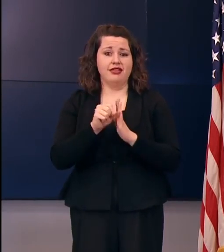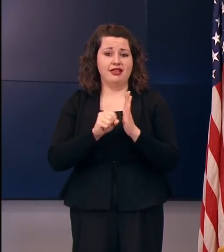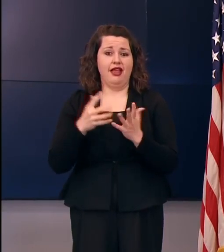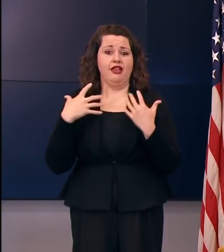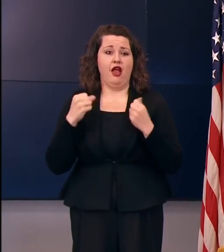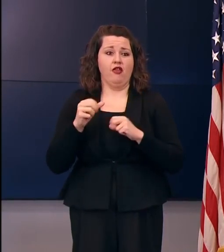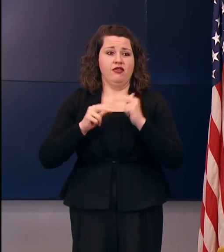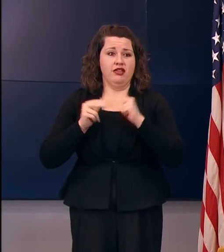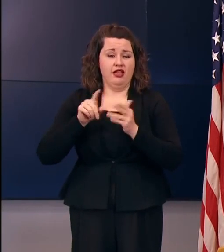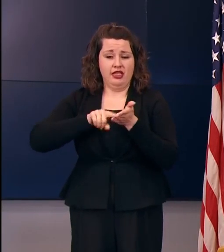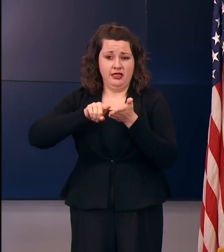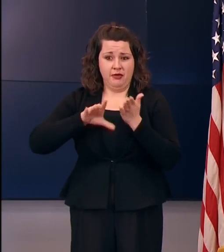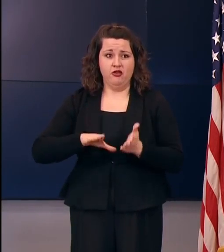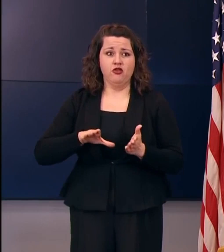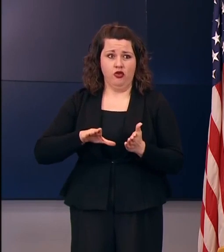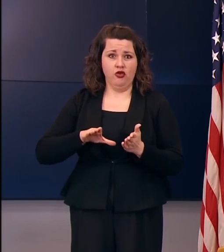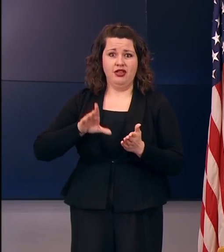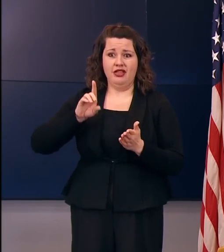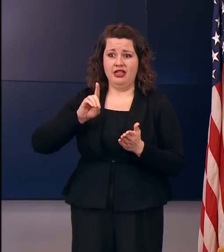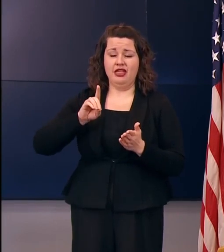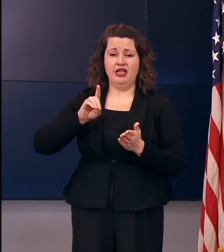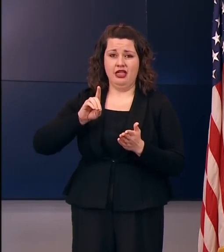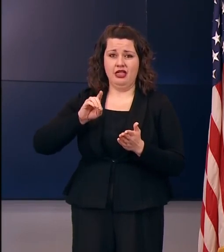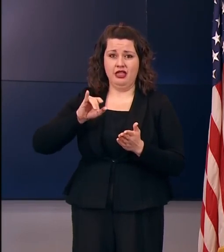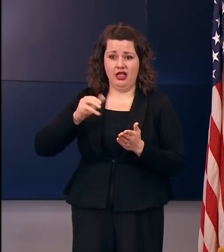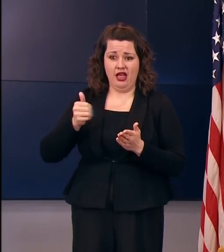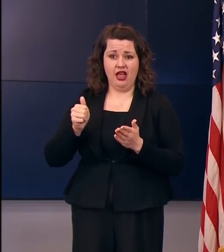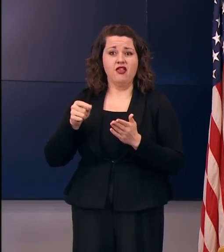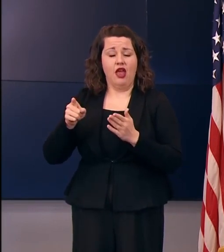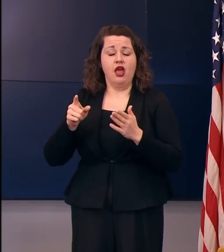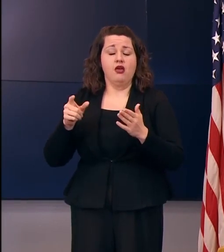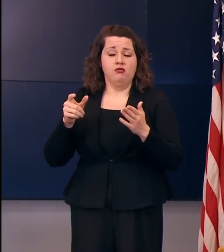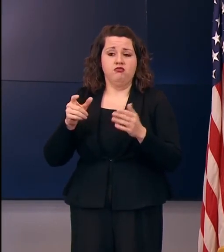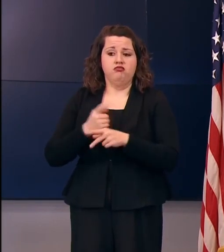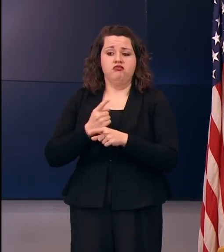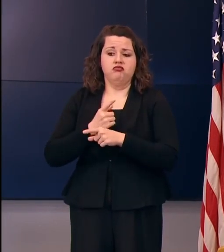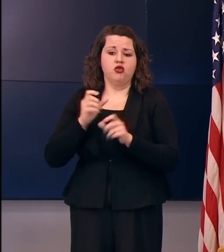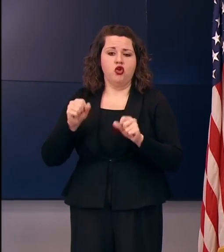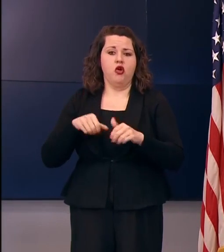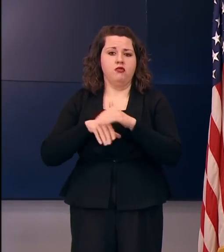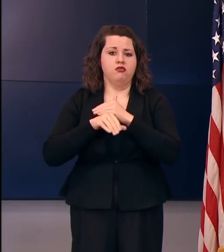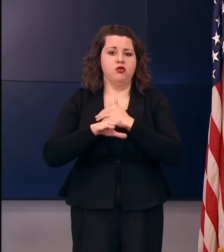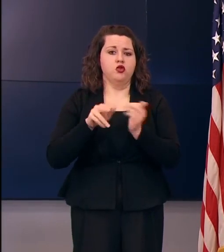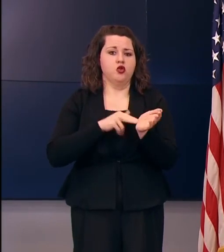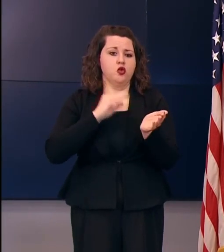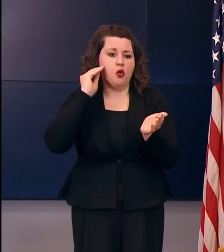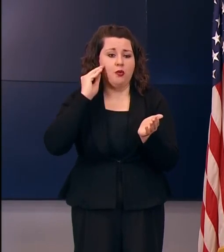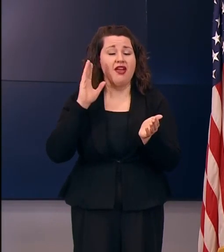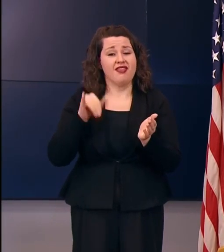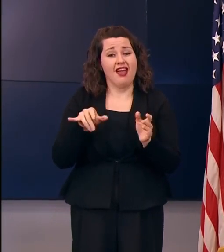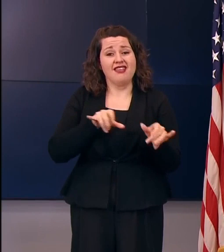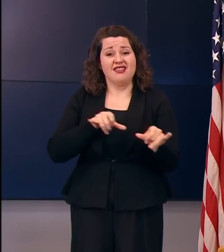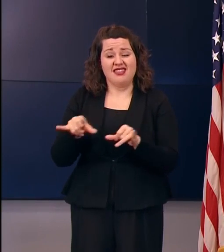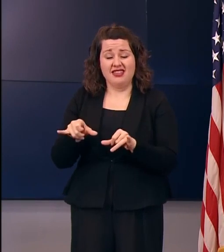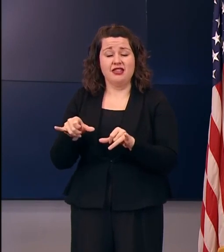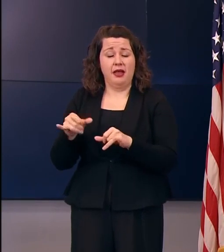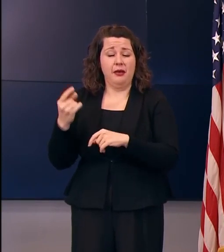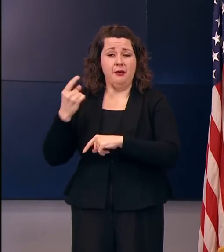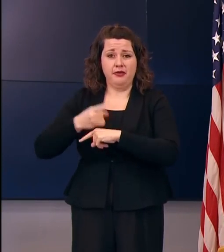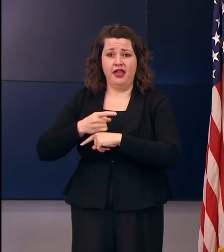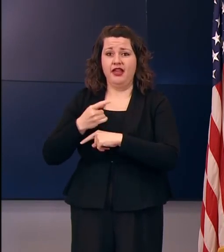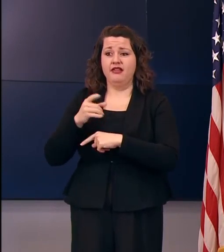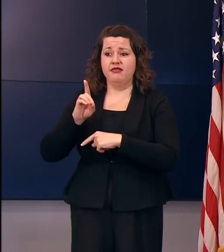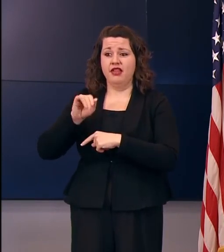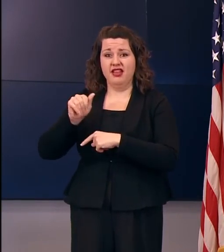at DIA were properly equipped to go into nursing homes. That same day, DIA said its inspectors were